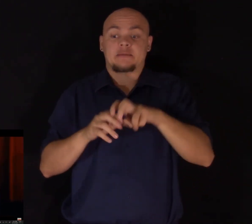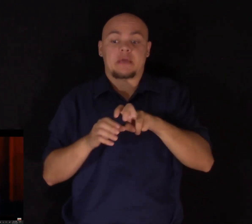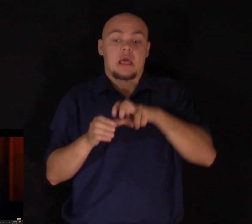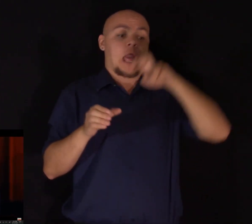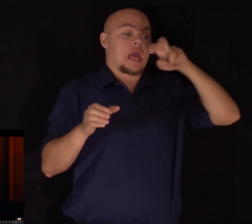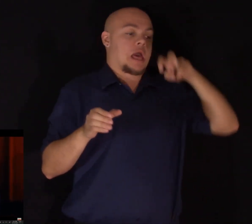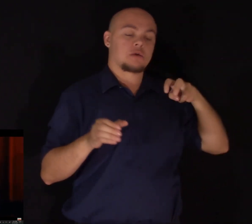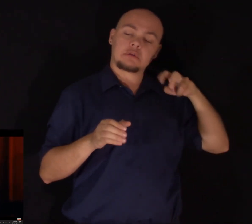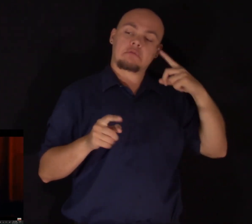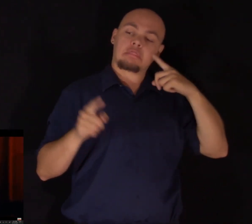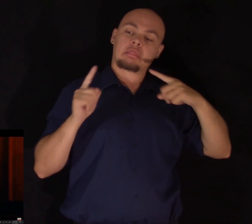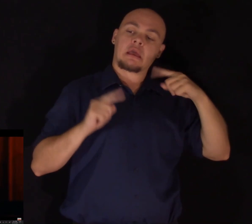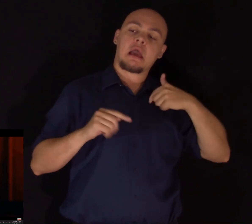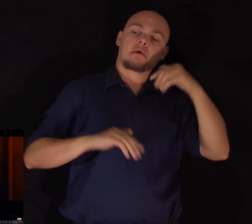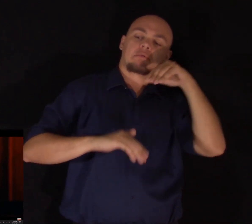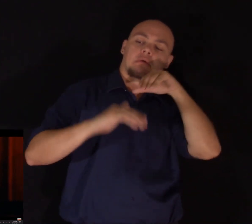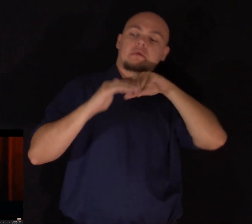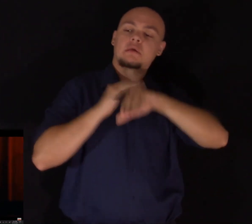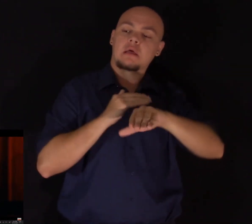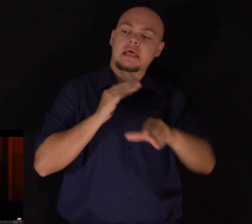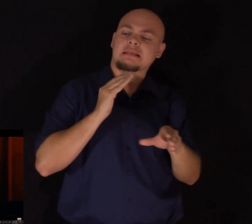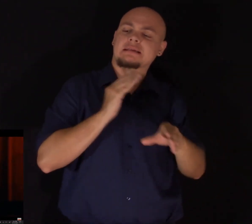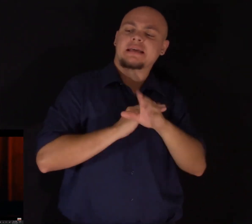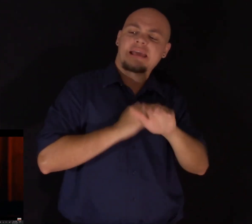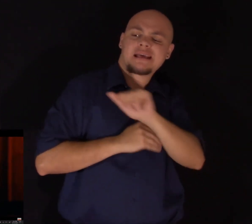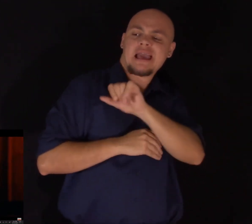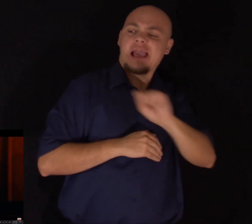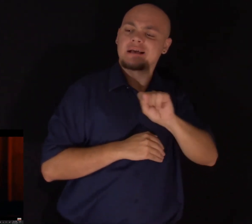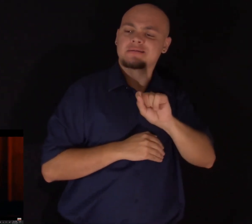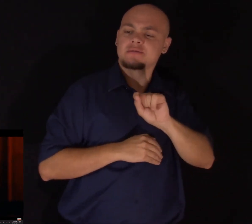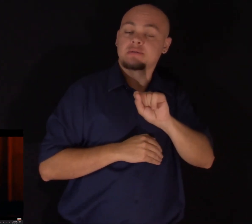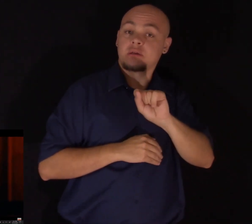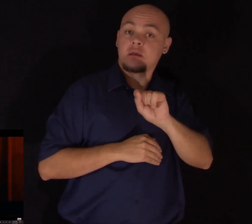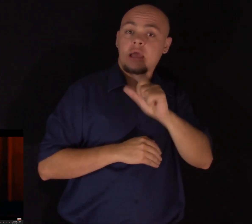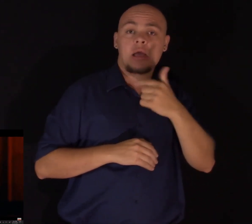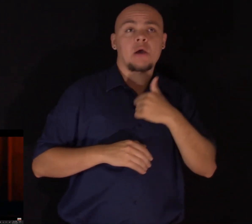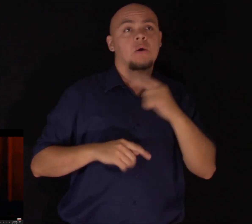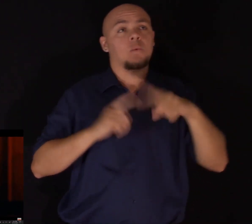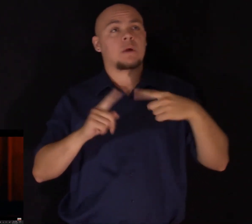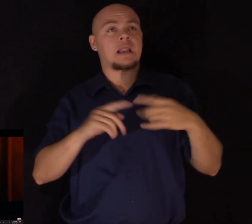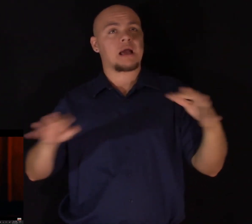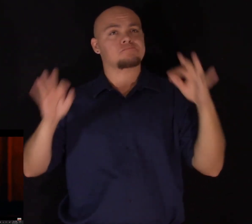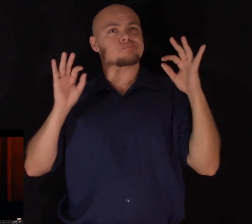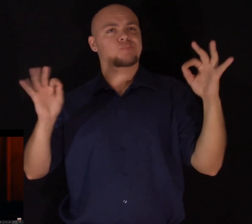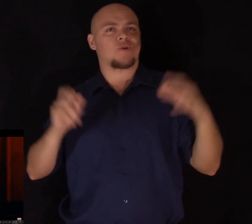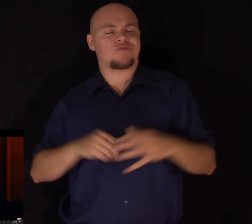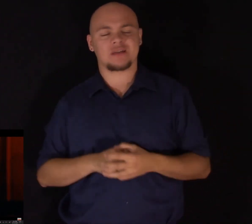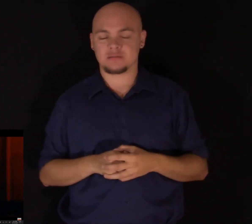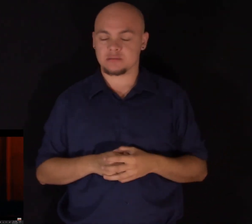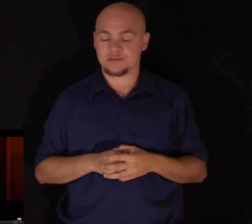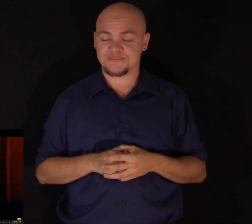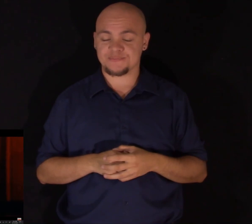think to myself, I'm going to go in there and kick some ass when I'm bulletproof and when I'm perfect.